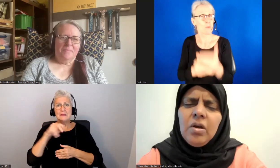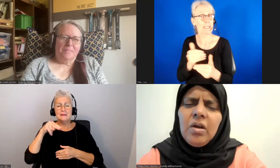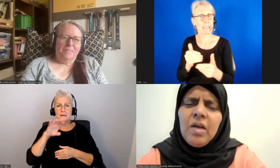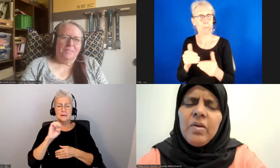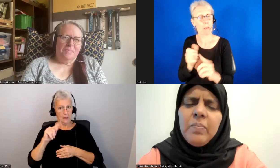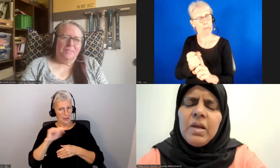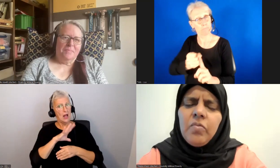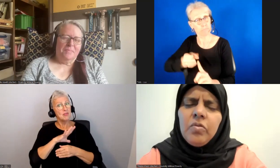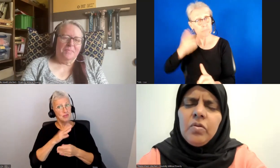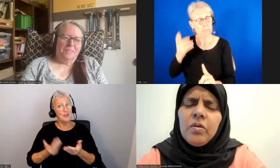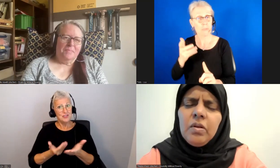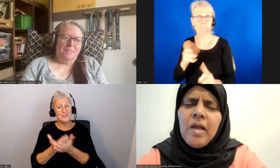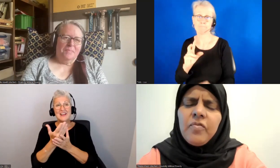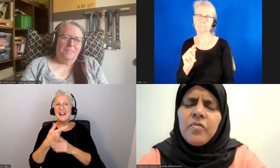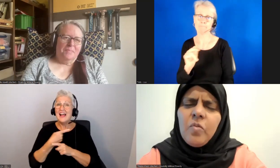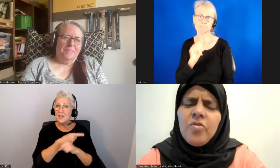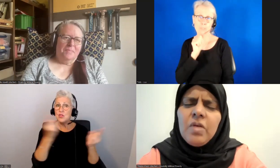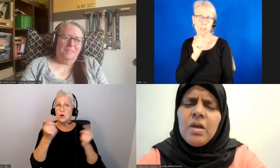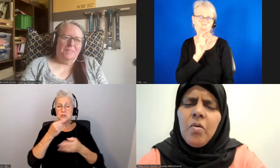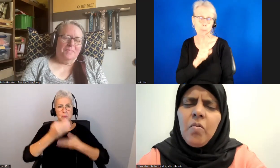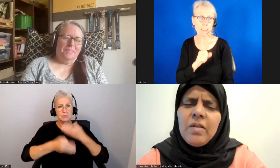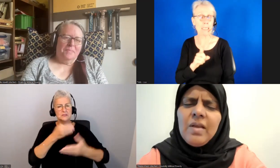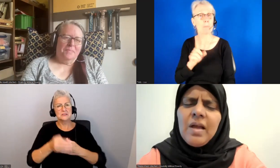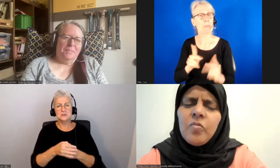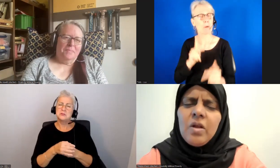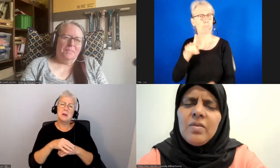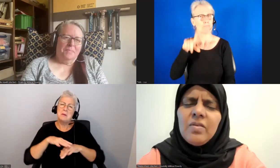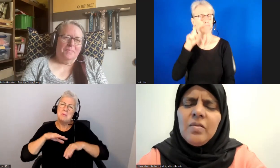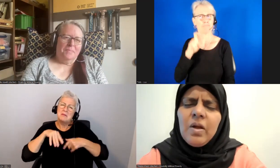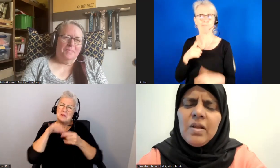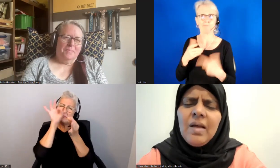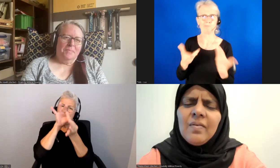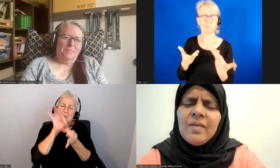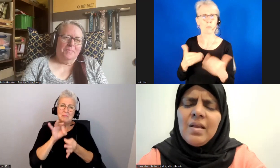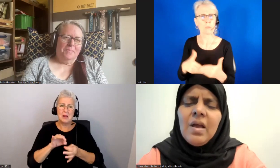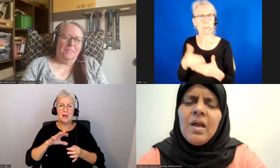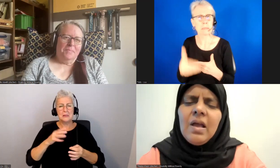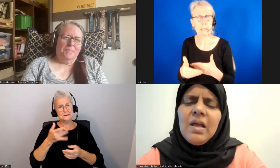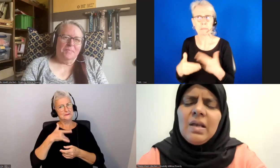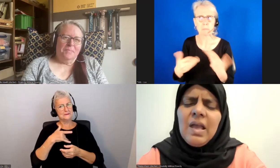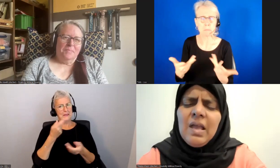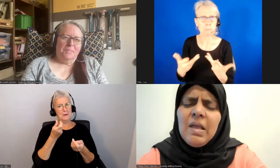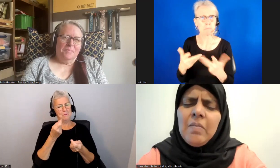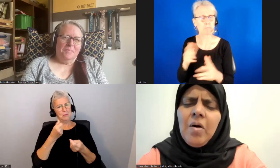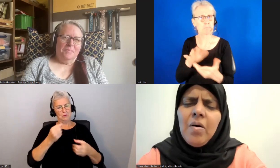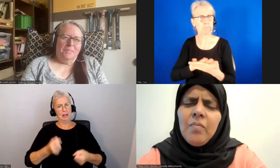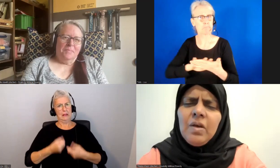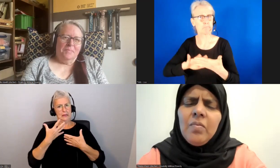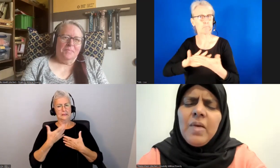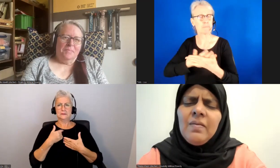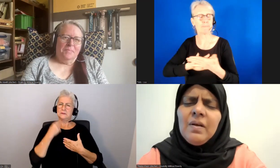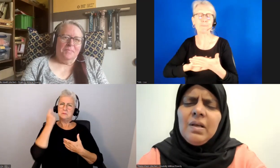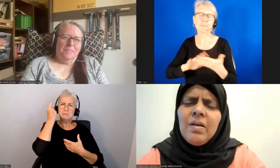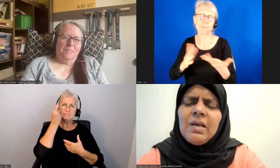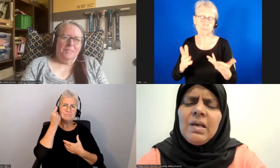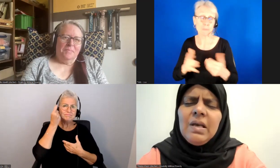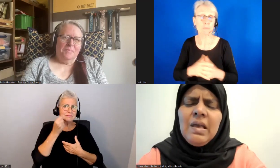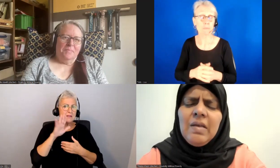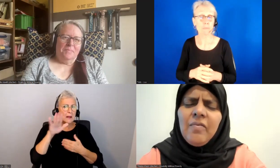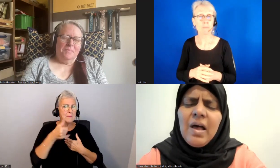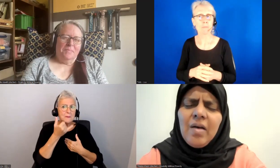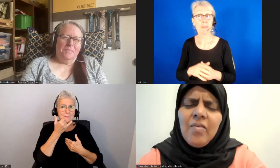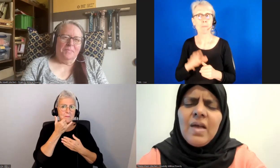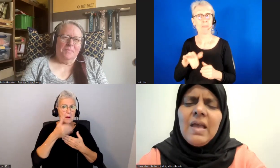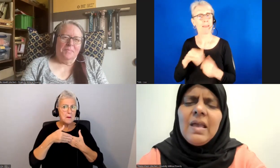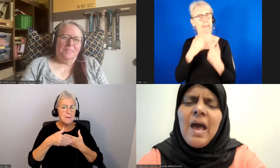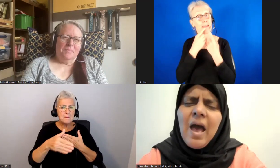detailed. Everybody was left wondering, oh, what next? What next? And it came, basically on the